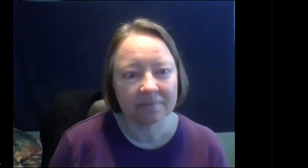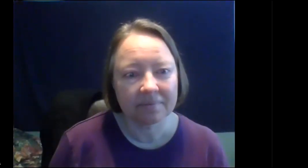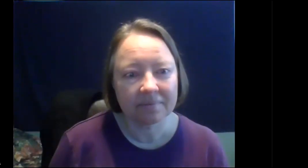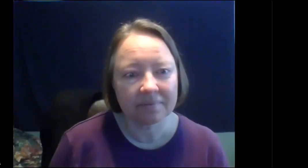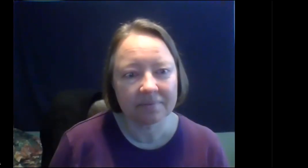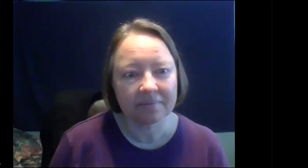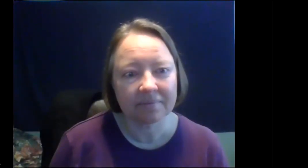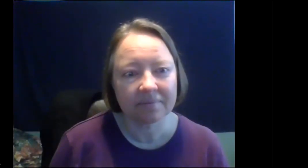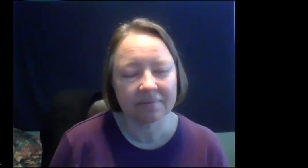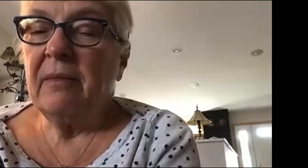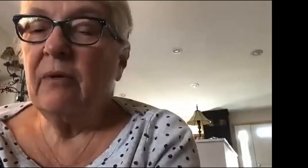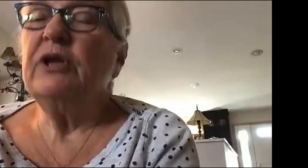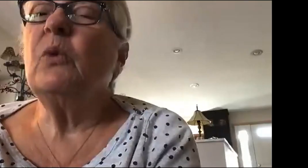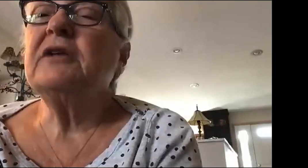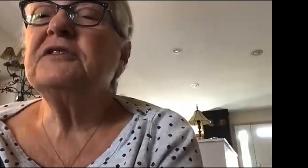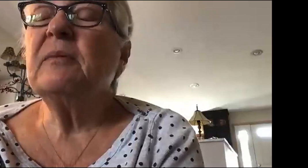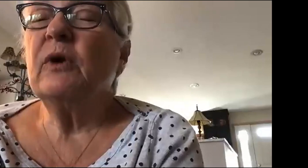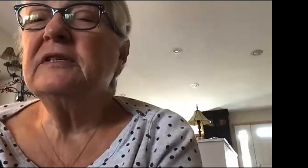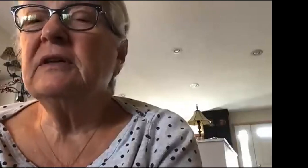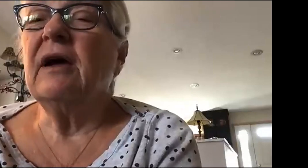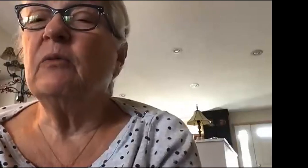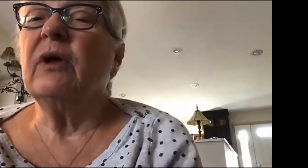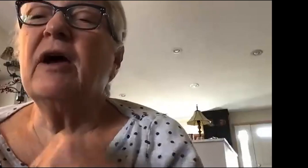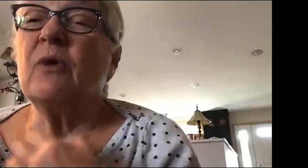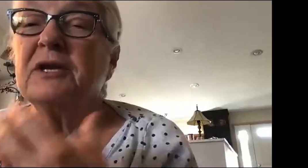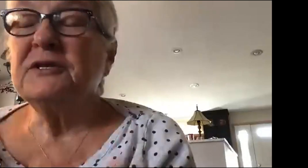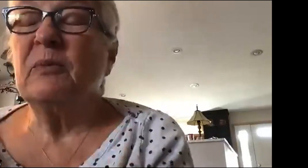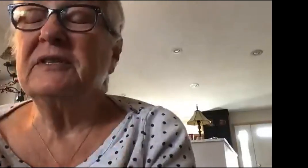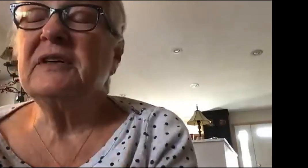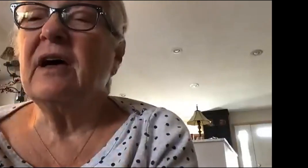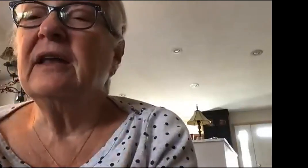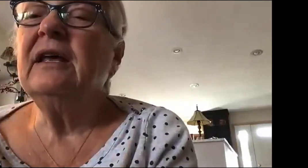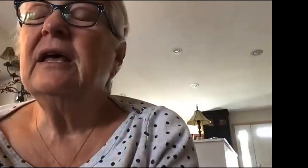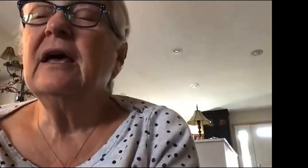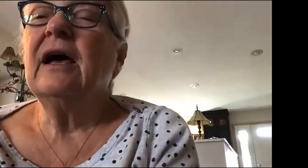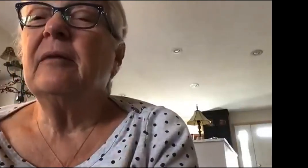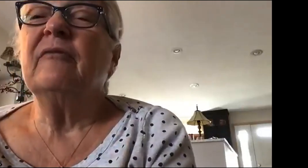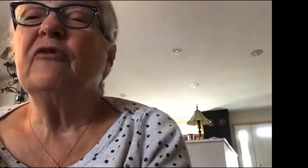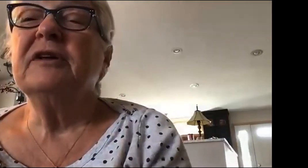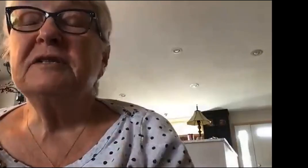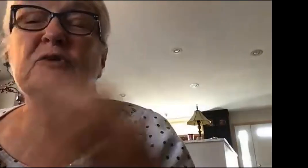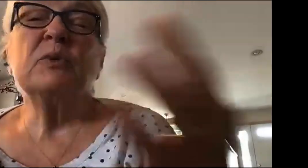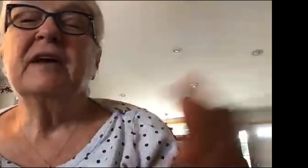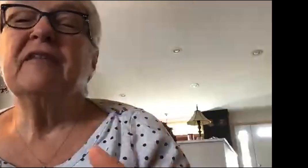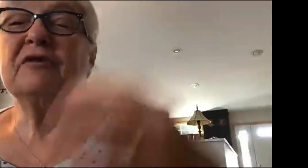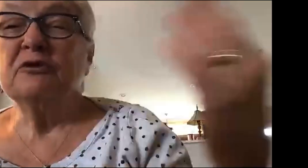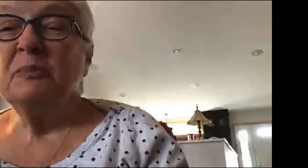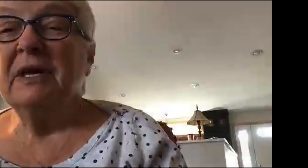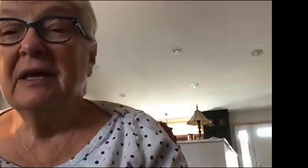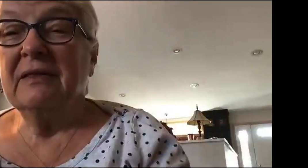like when you watch someone sign, when I watch someone sign, for instance, when the governor's speaking and